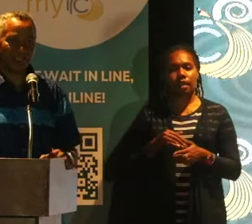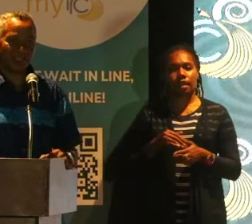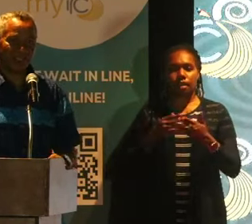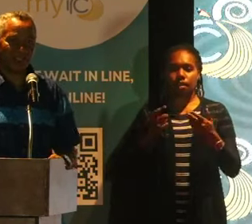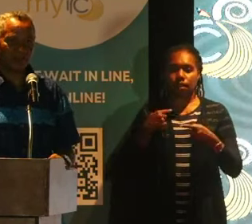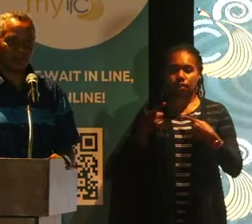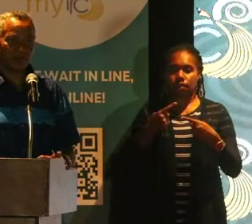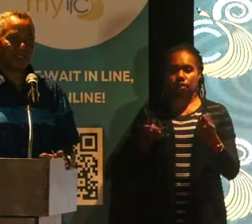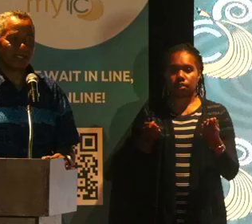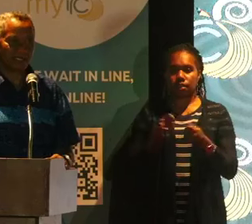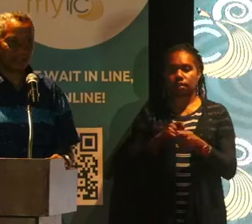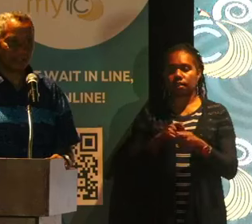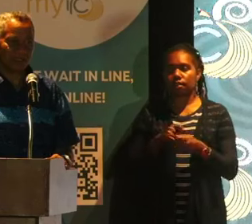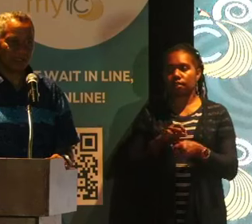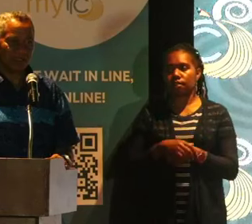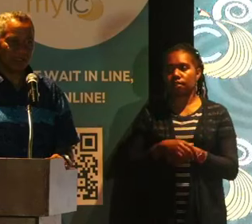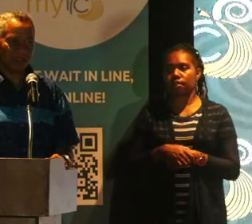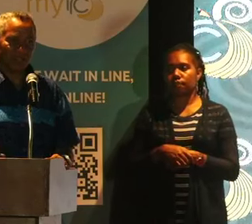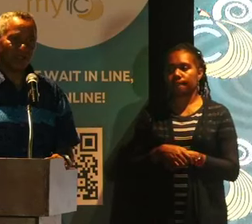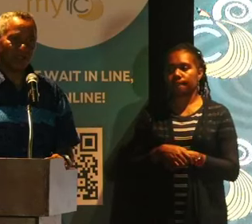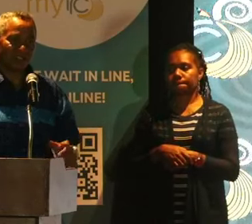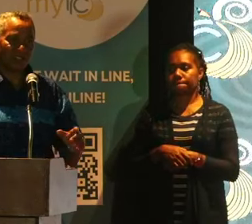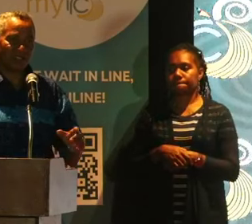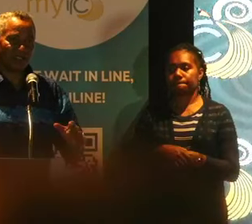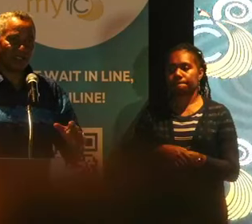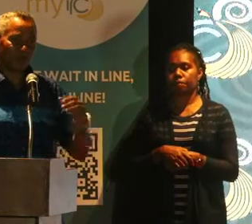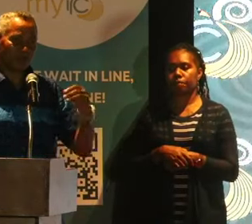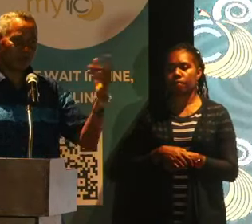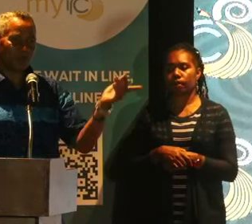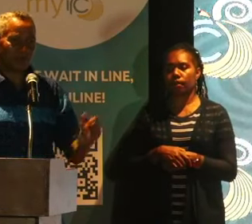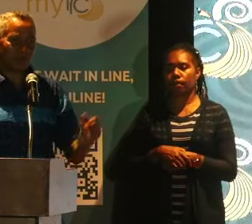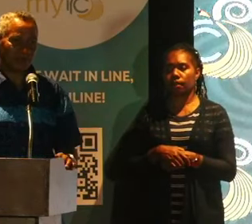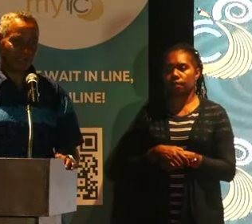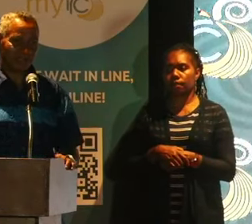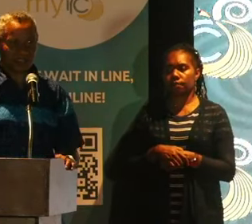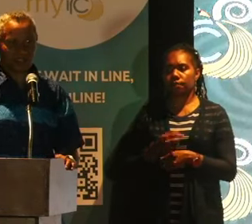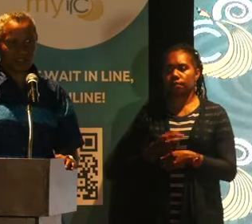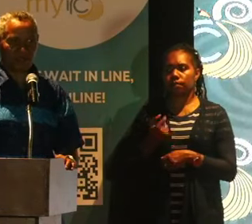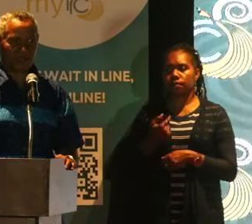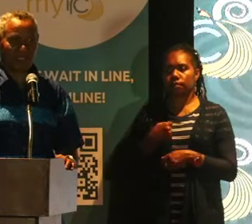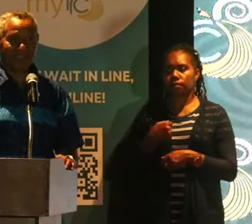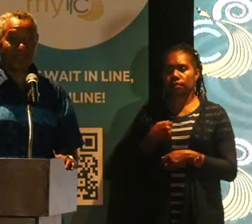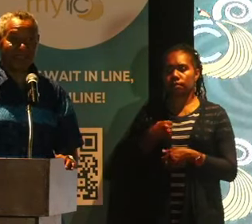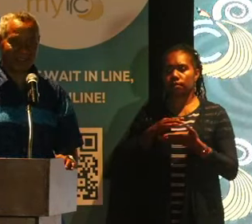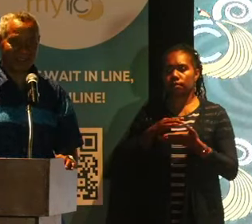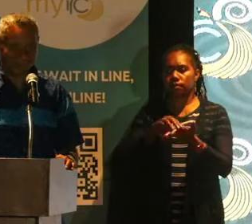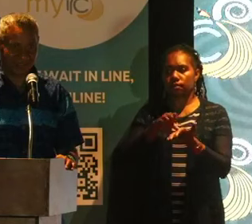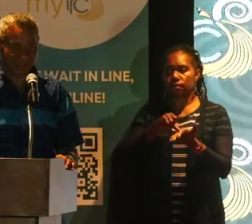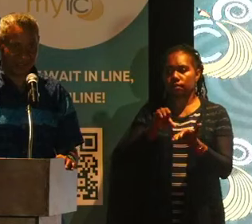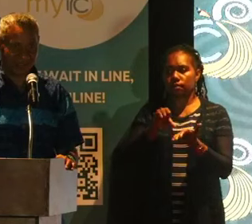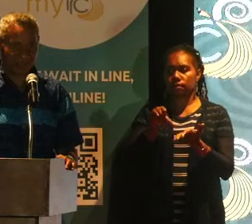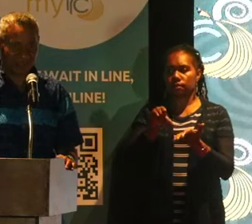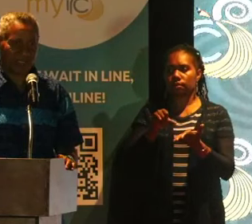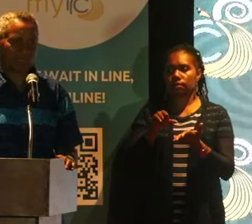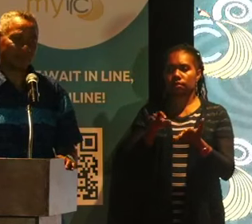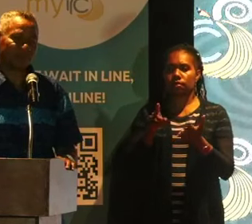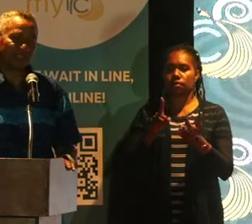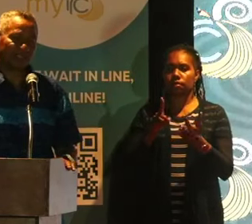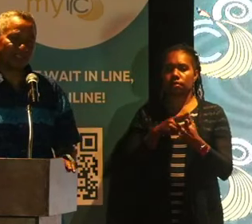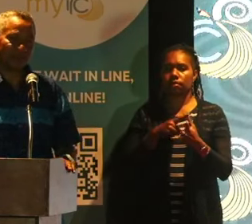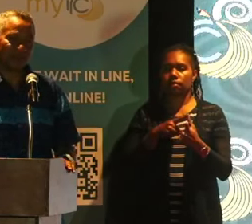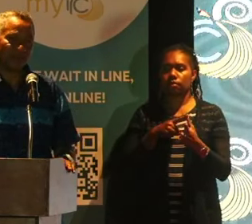IPA to contact their assets, I do a letter, do I pay connect the assets for their dividend shares, but the